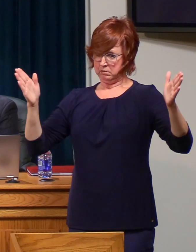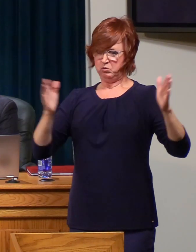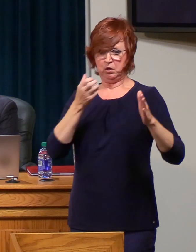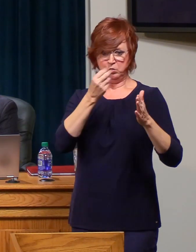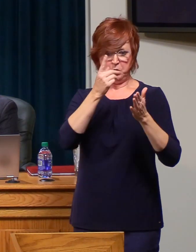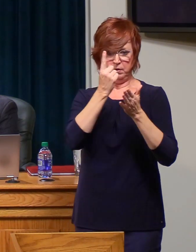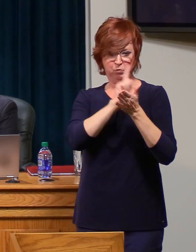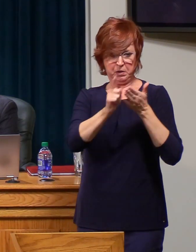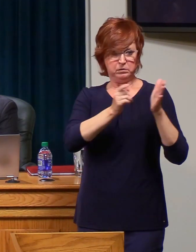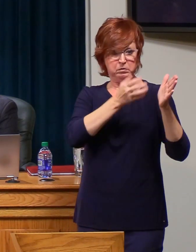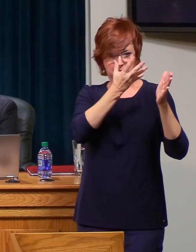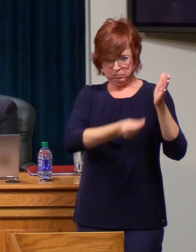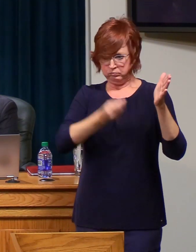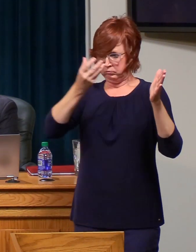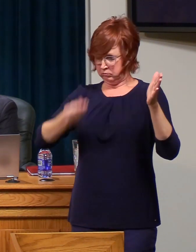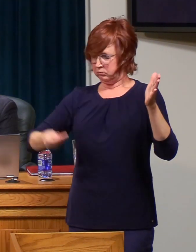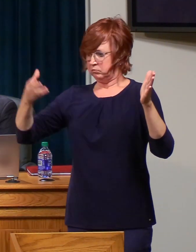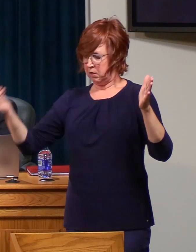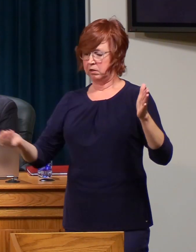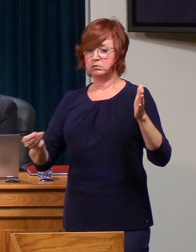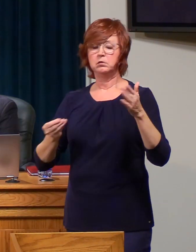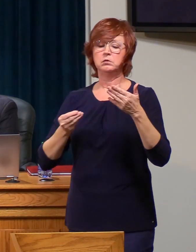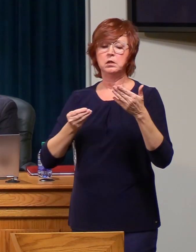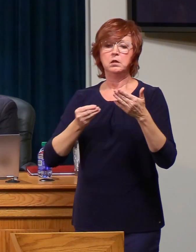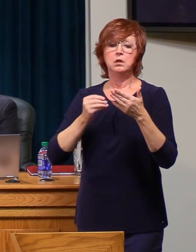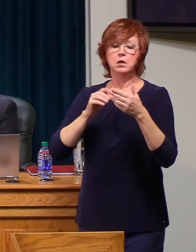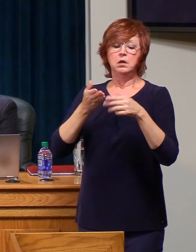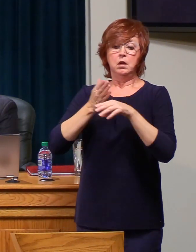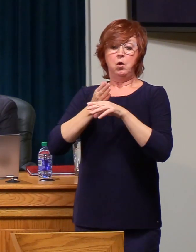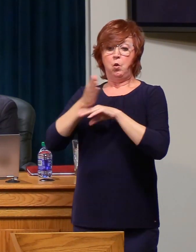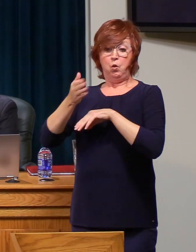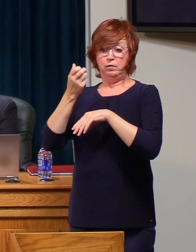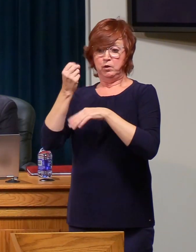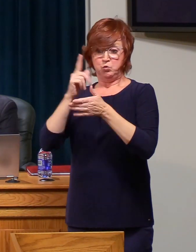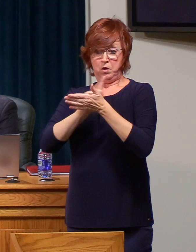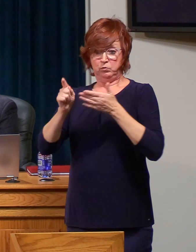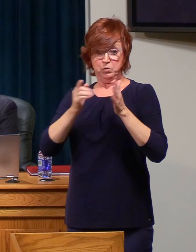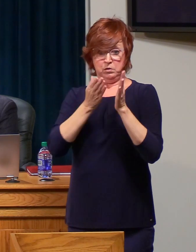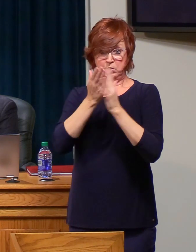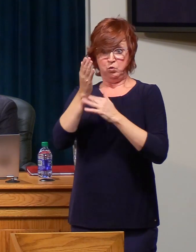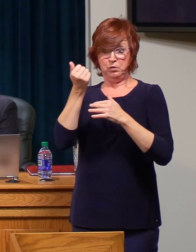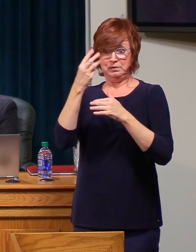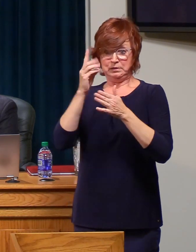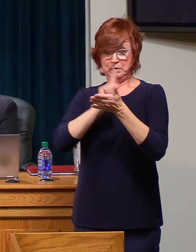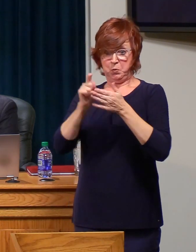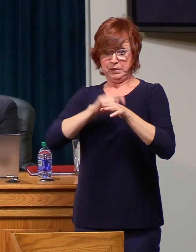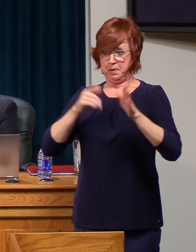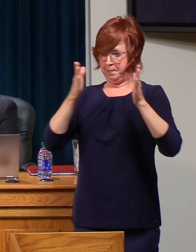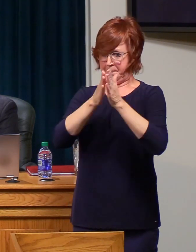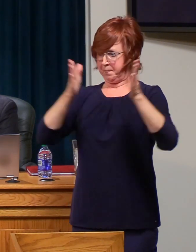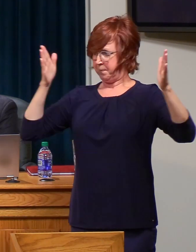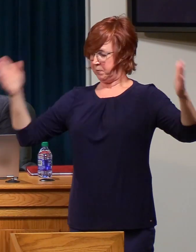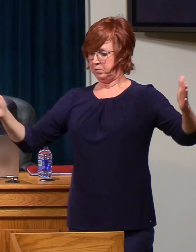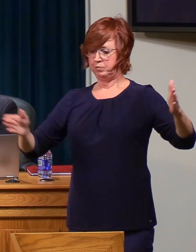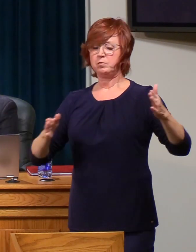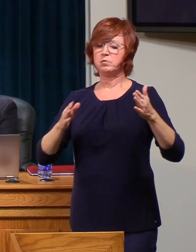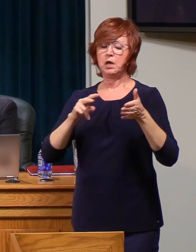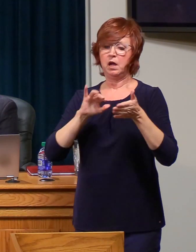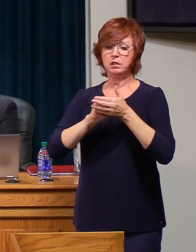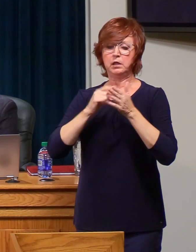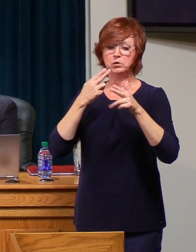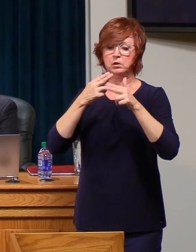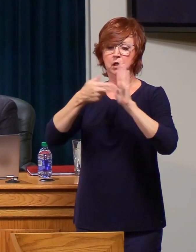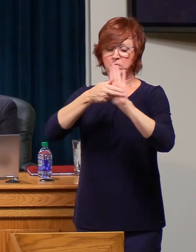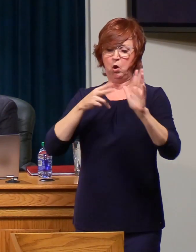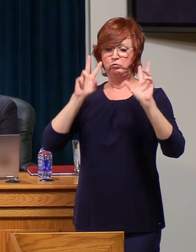employees periodically for a total of more than 12 weeks in a 16-week period, the employees are considered to be terminated